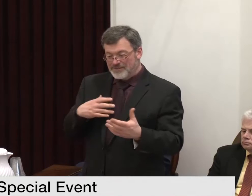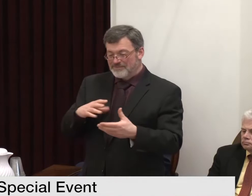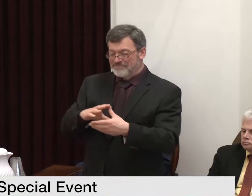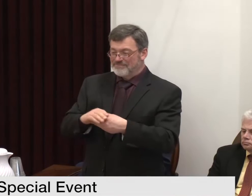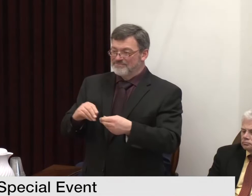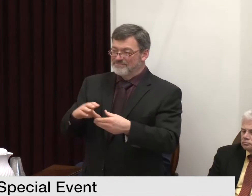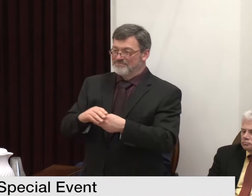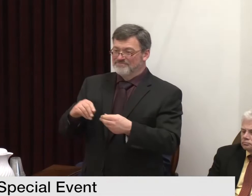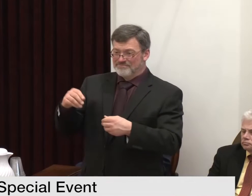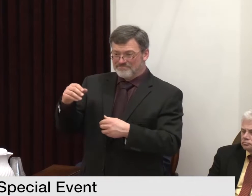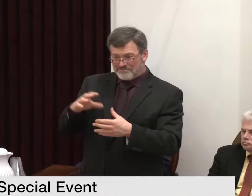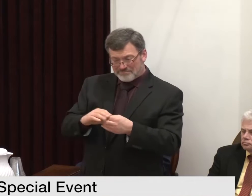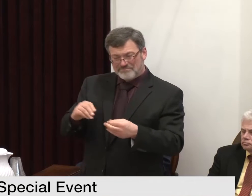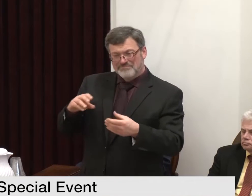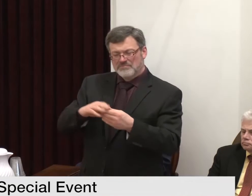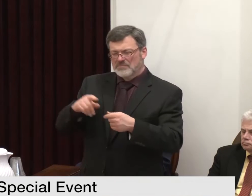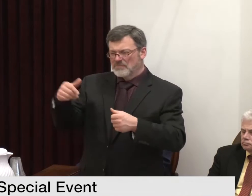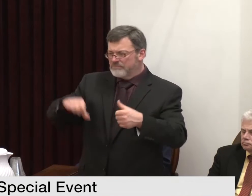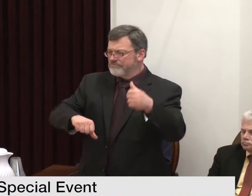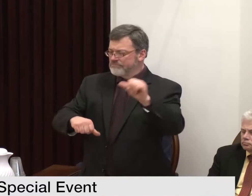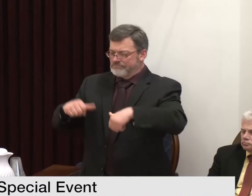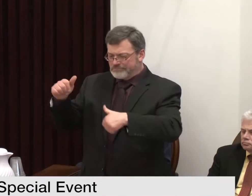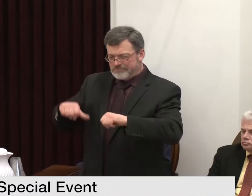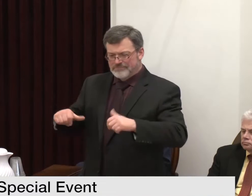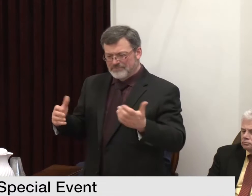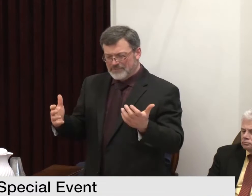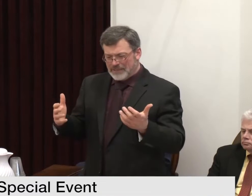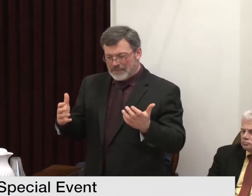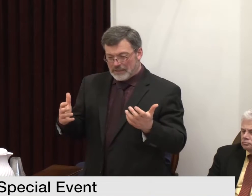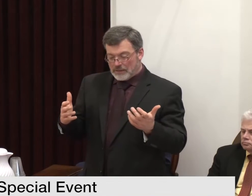jobs because they can't find a decent, affordable home.